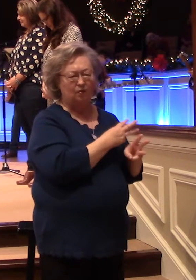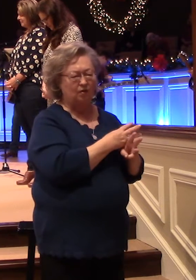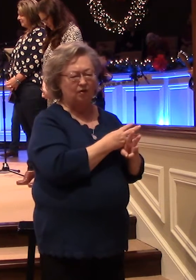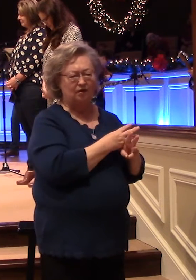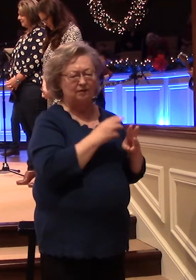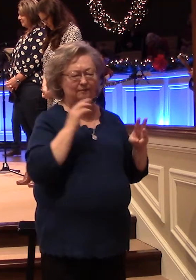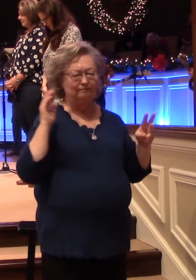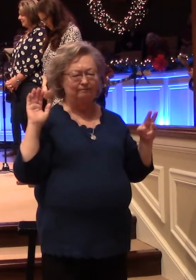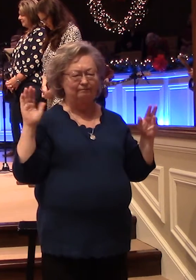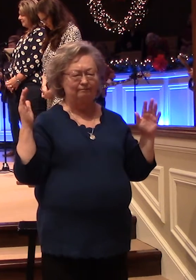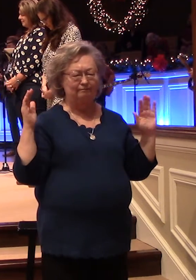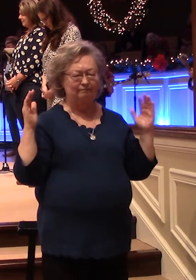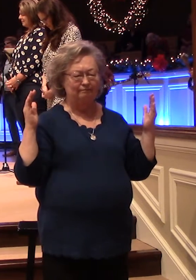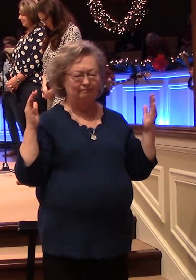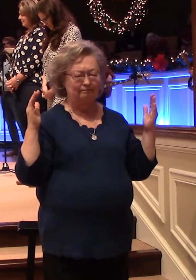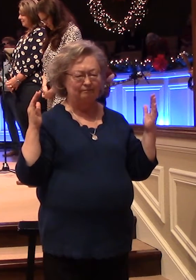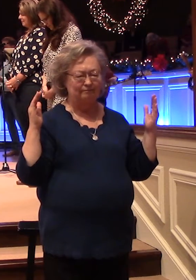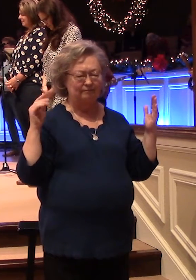to rescue us.